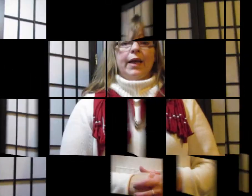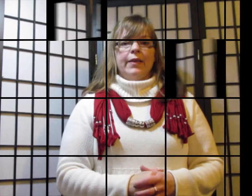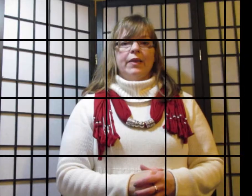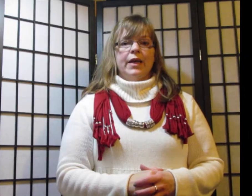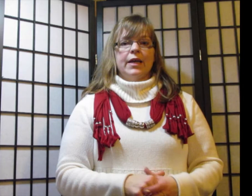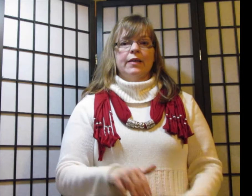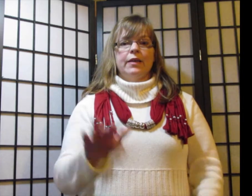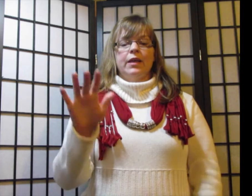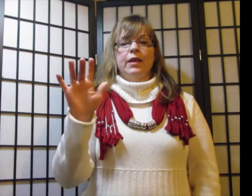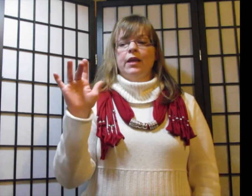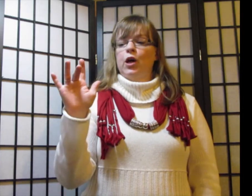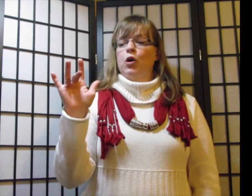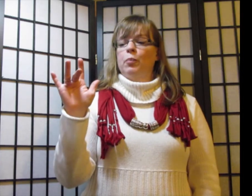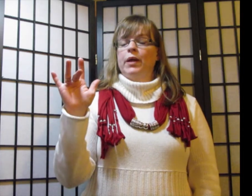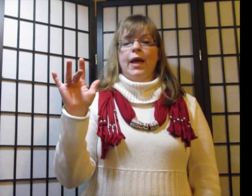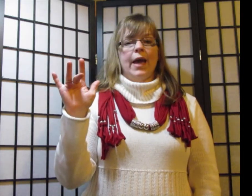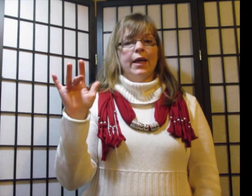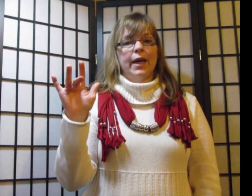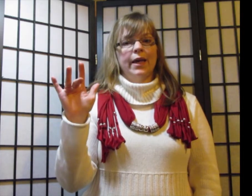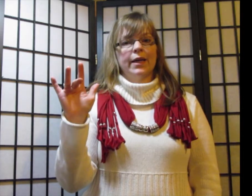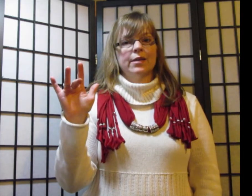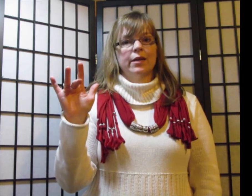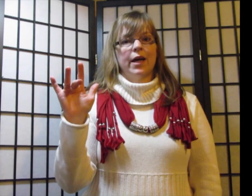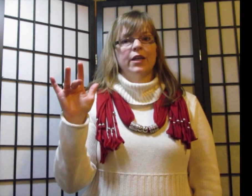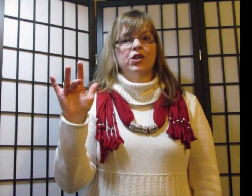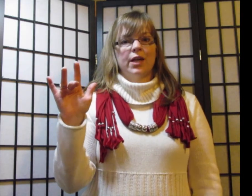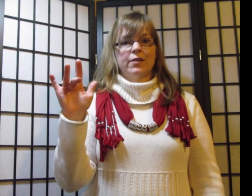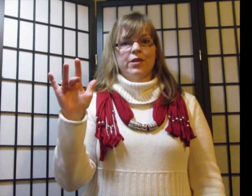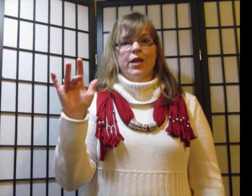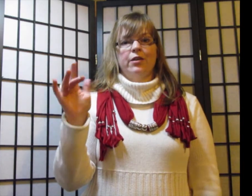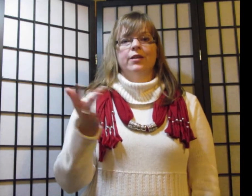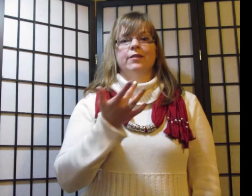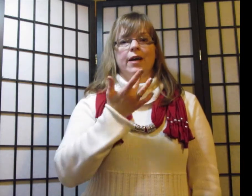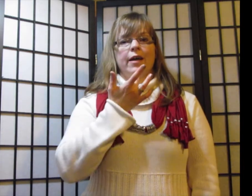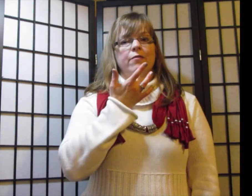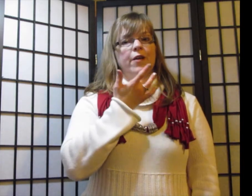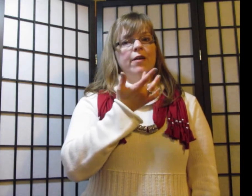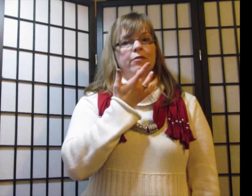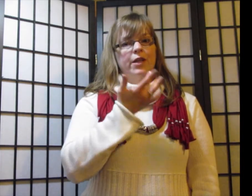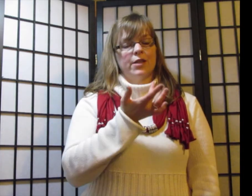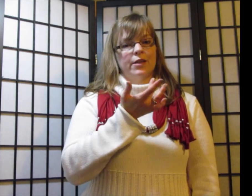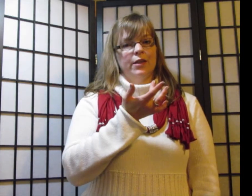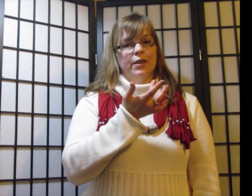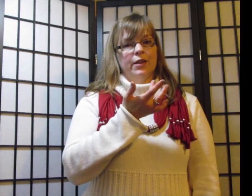And then the open 8 hand, I just taught you the sign favorite.